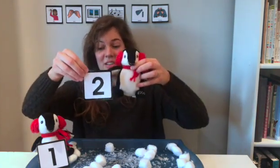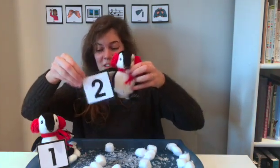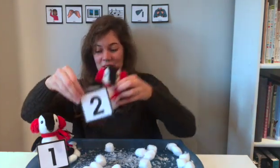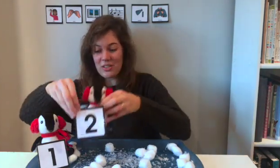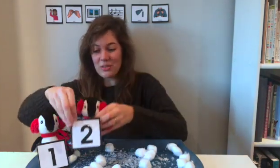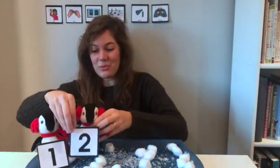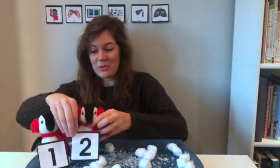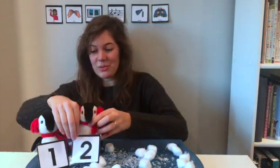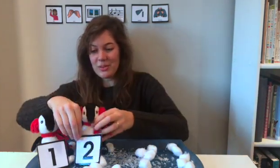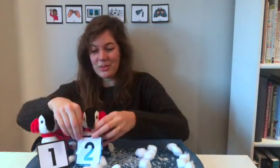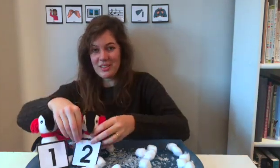two.